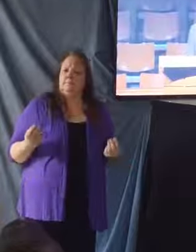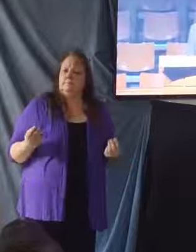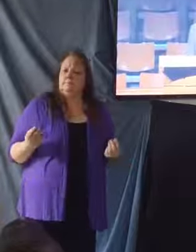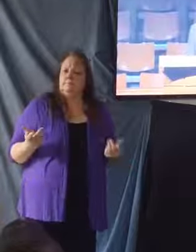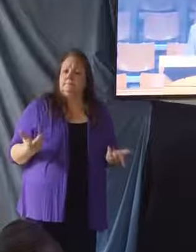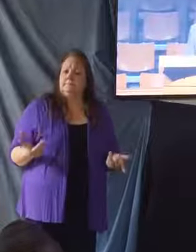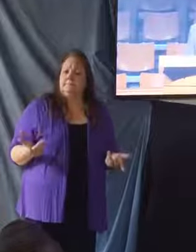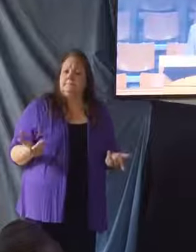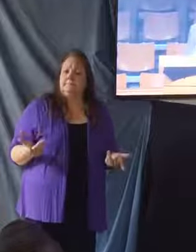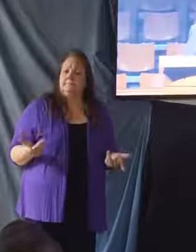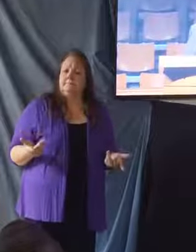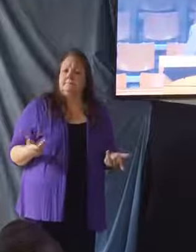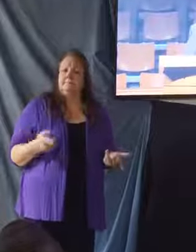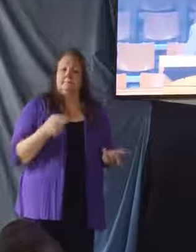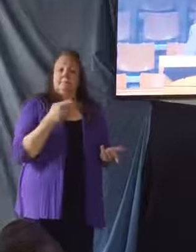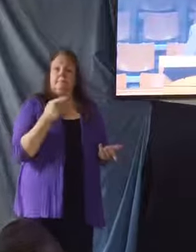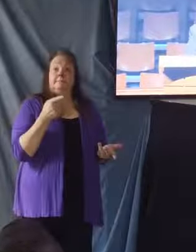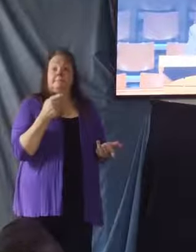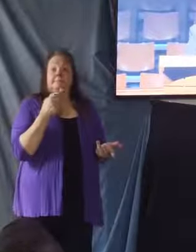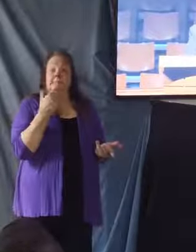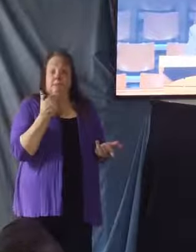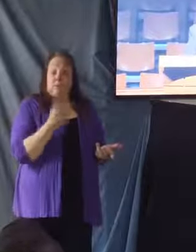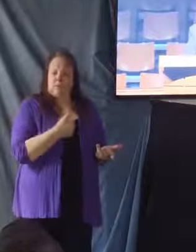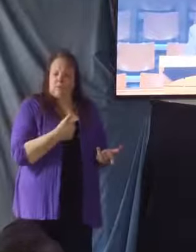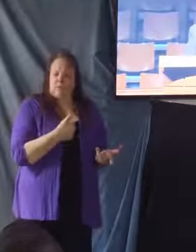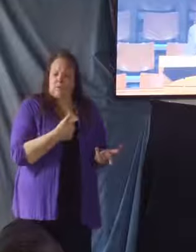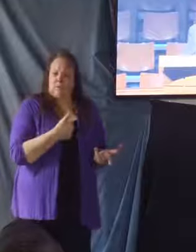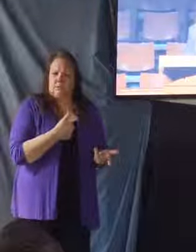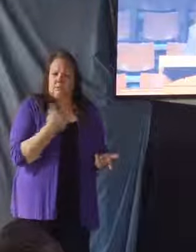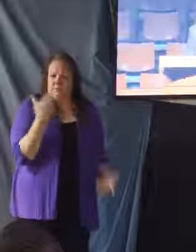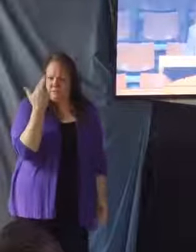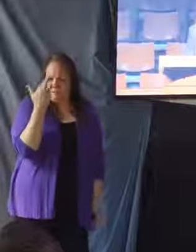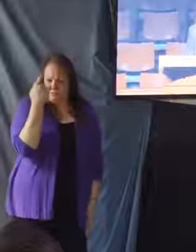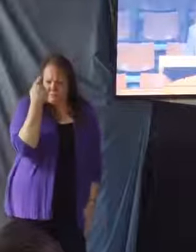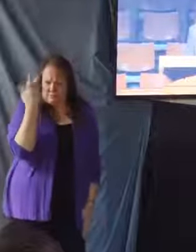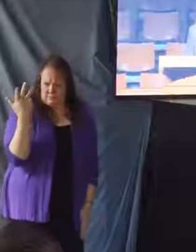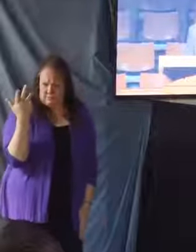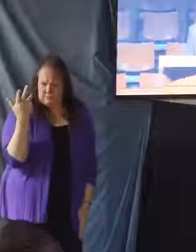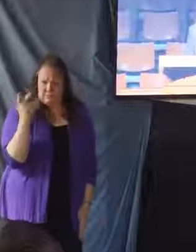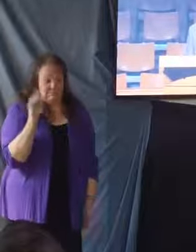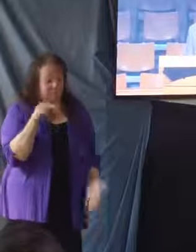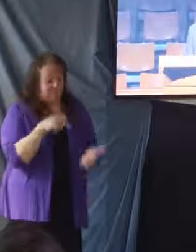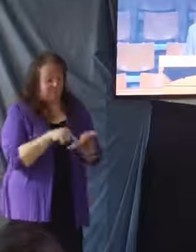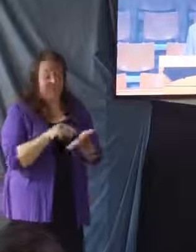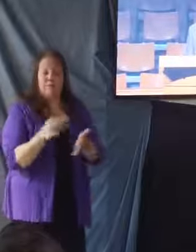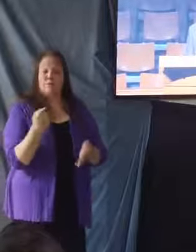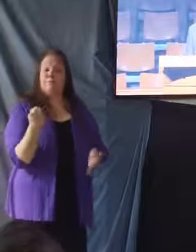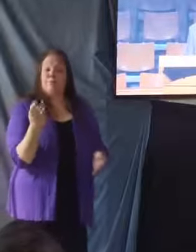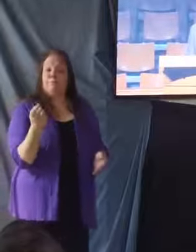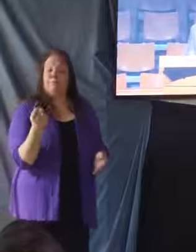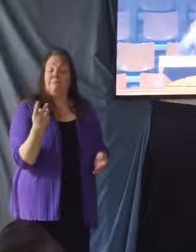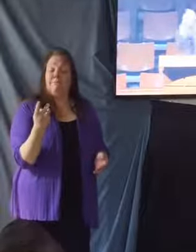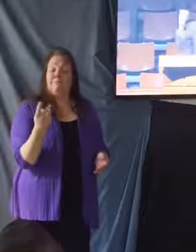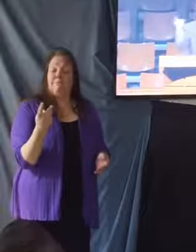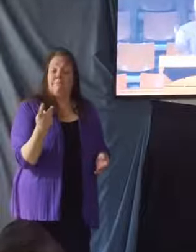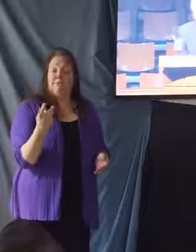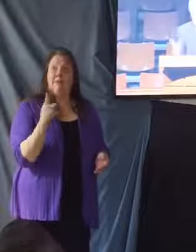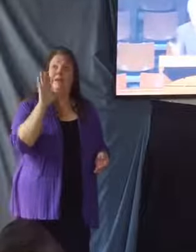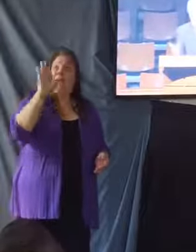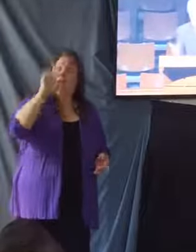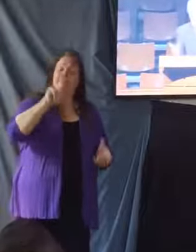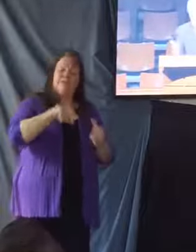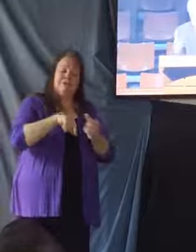Well, he told us. Well, what's the basis of that? That's what we have here, verse 12. This